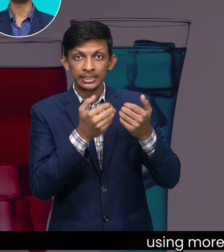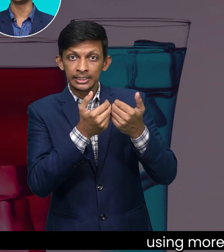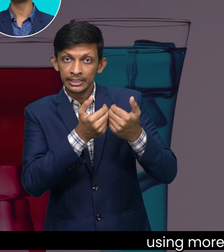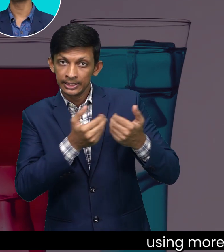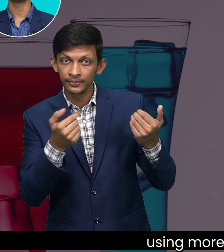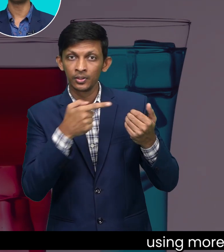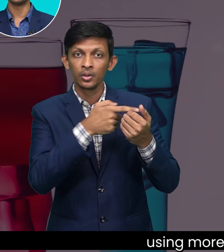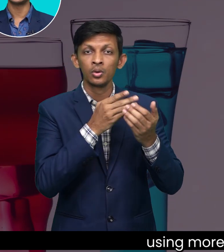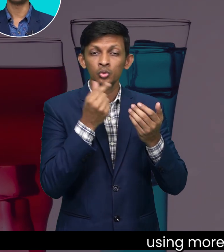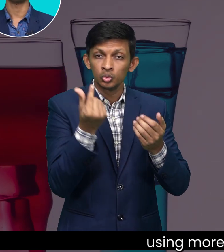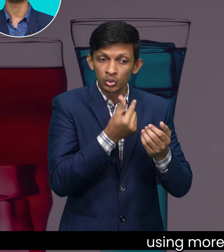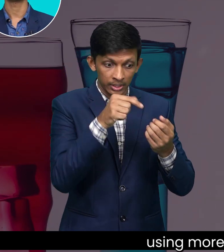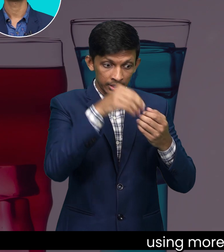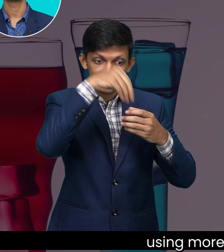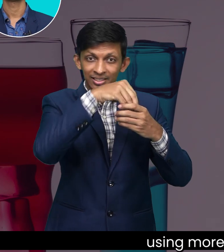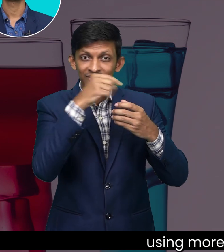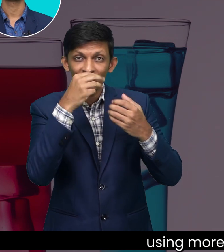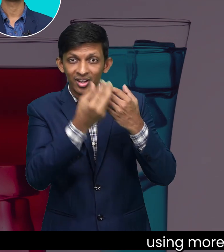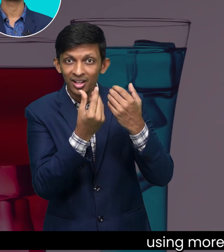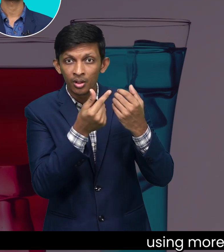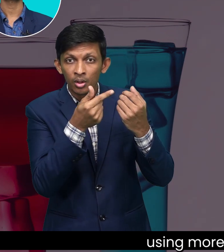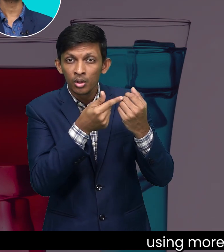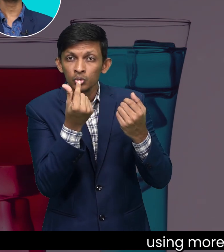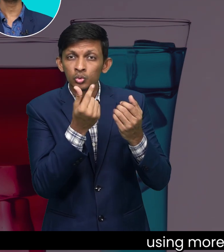separation using more than one method,